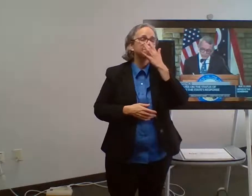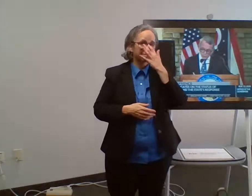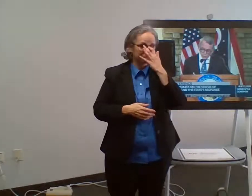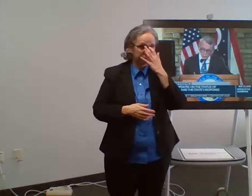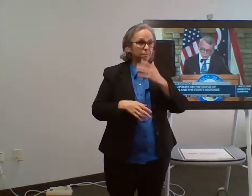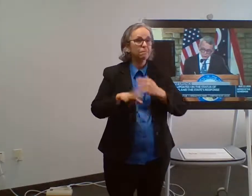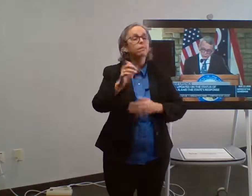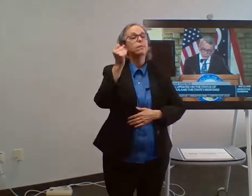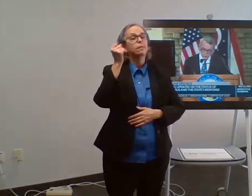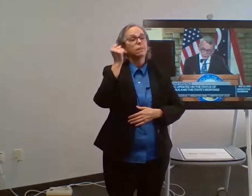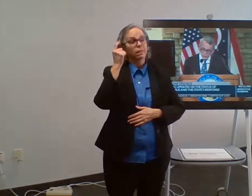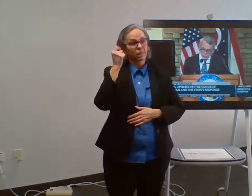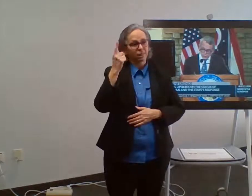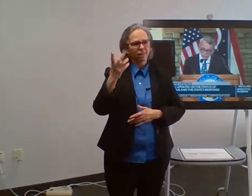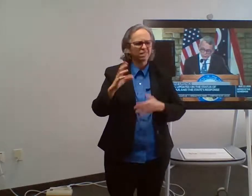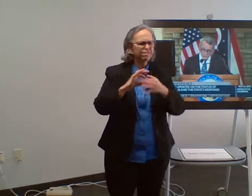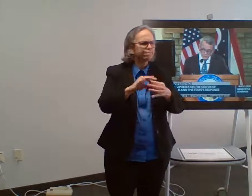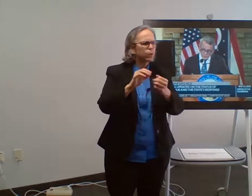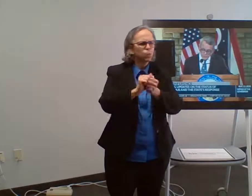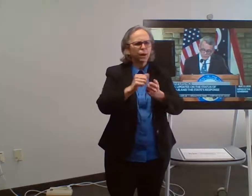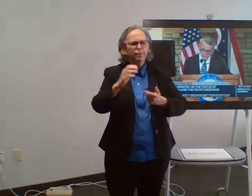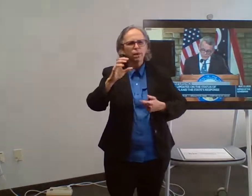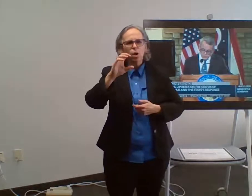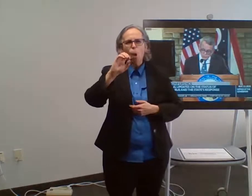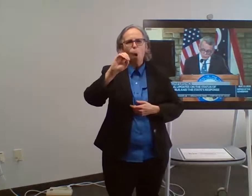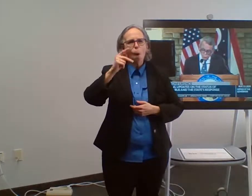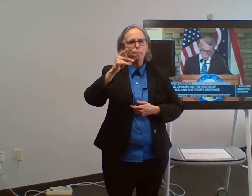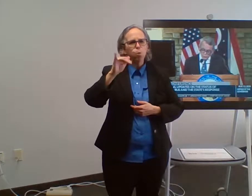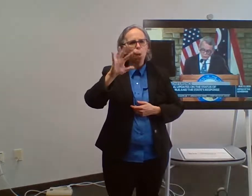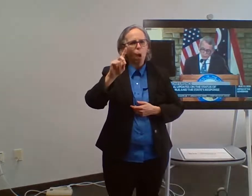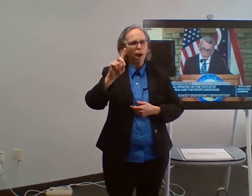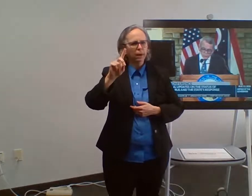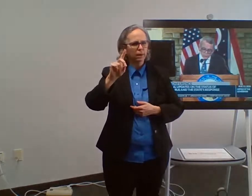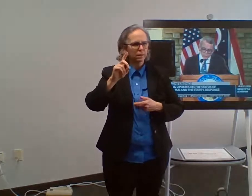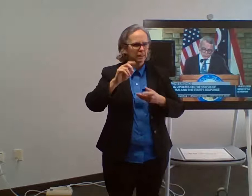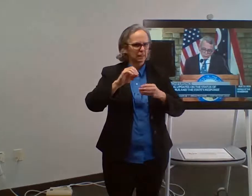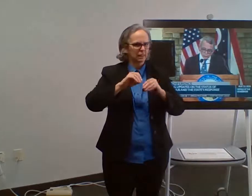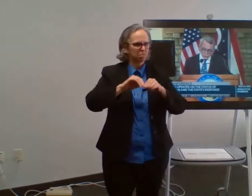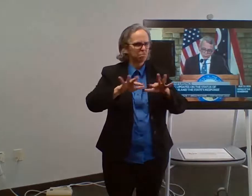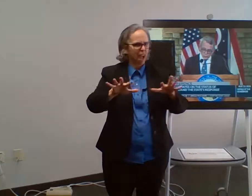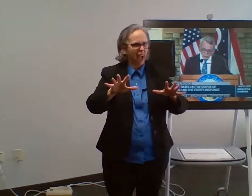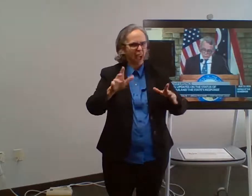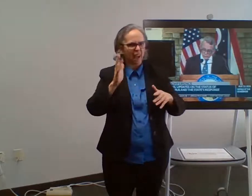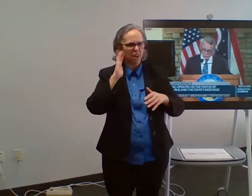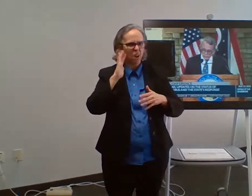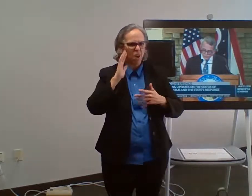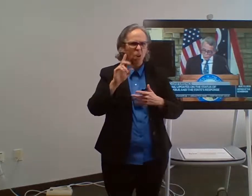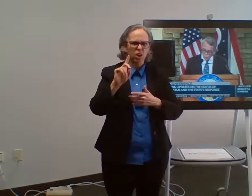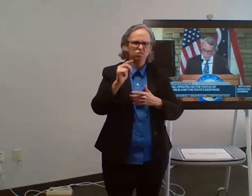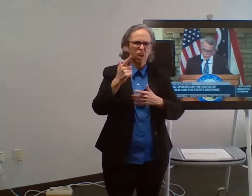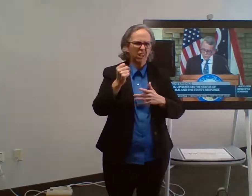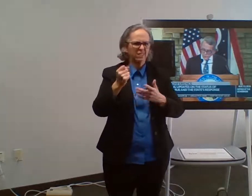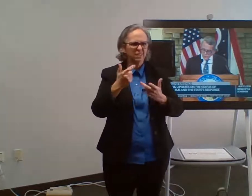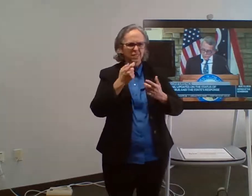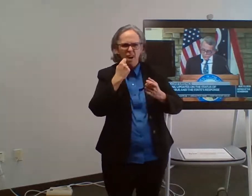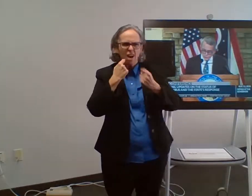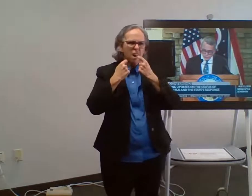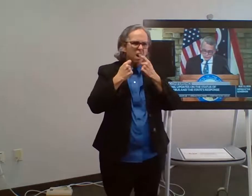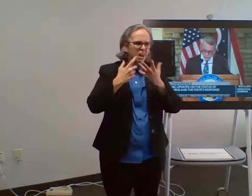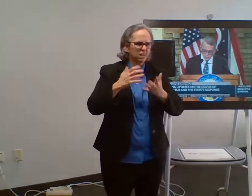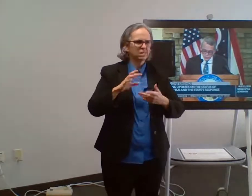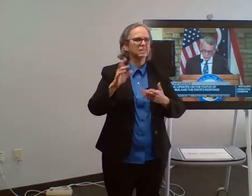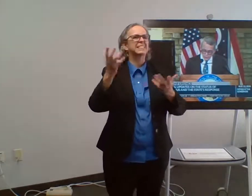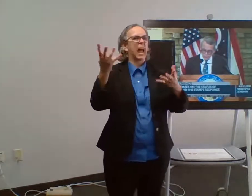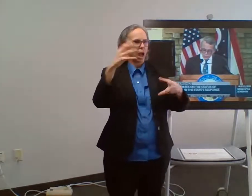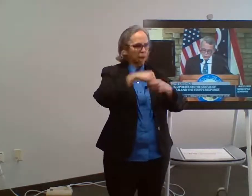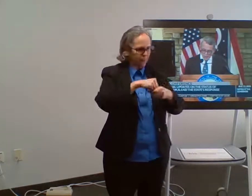fighting the opioid epidemic. She's been working directly with the Minority Health Strike Force, and she's here